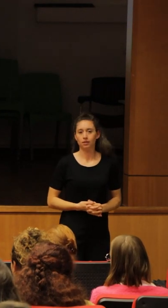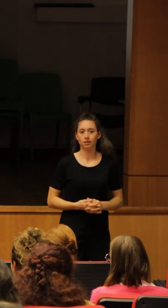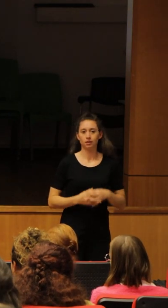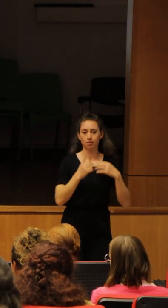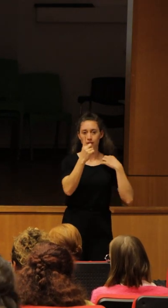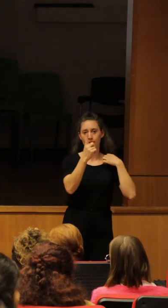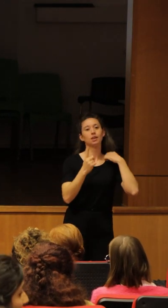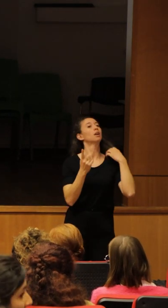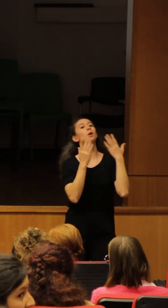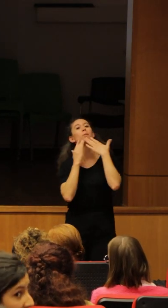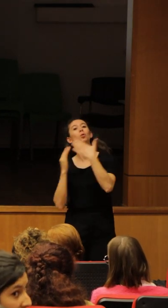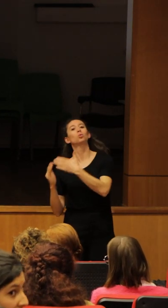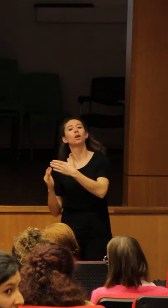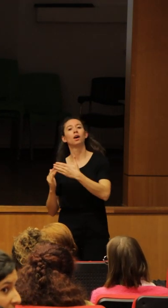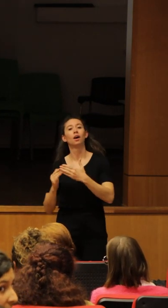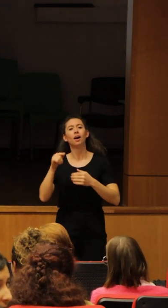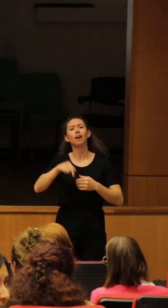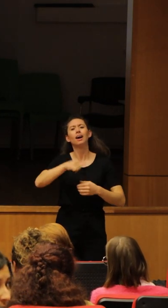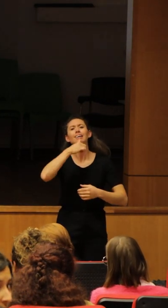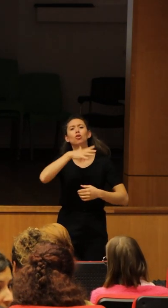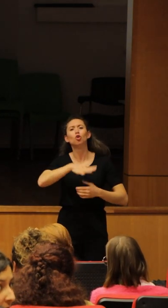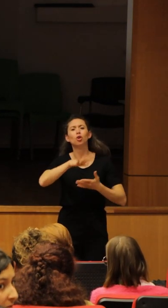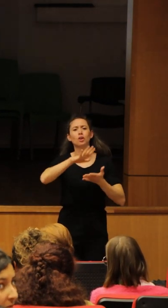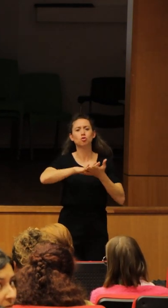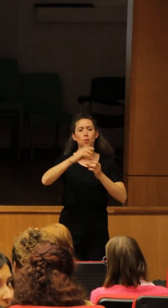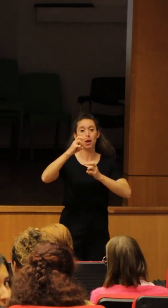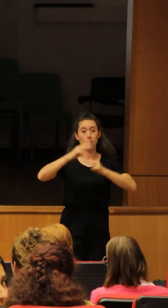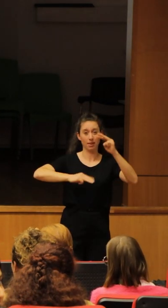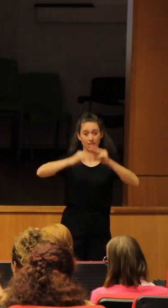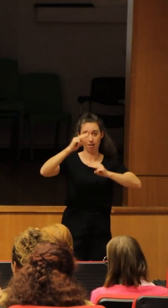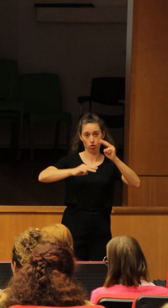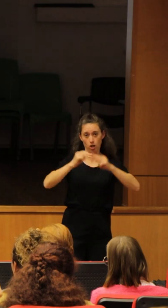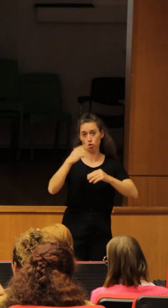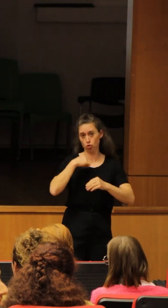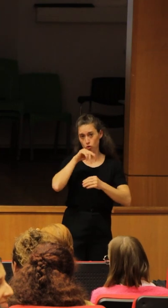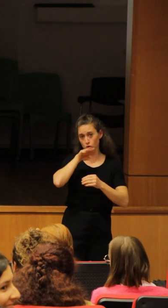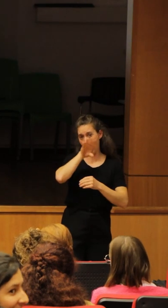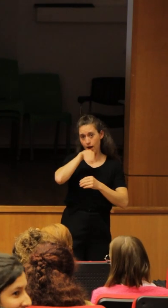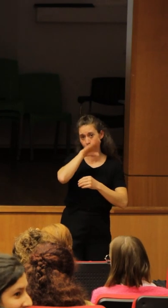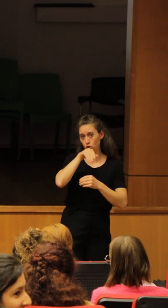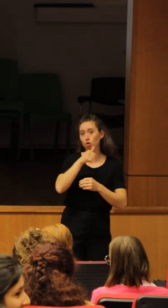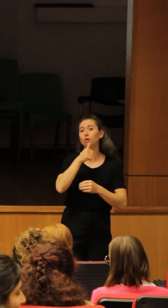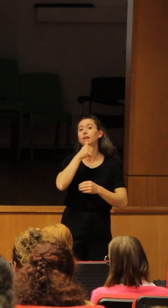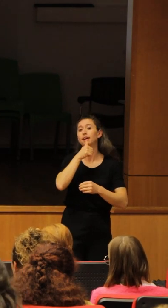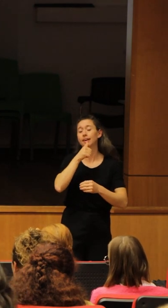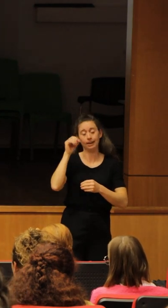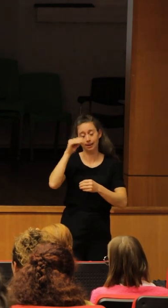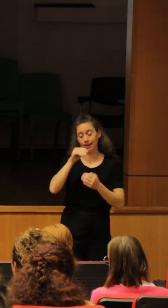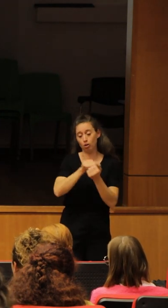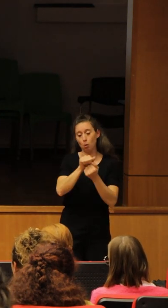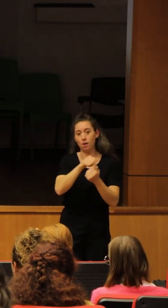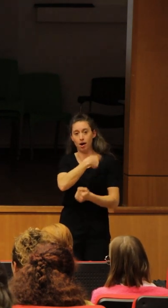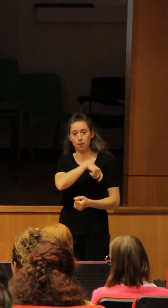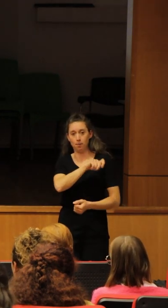Una pregunta. En esta historia de las metáforas, ¿lo voy a decir en español? Yeah, in the story of the metaphors.